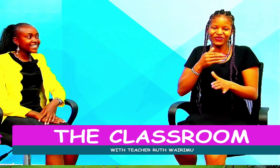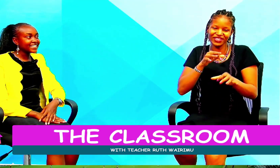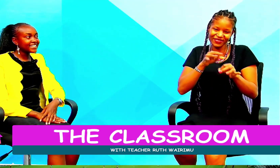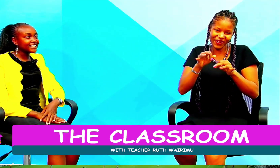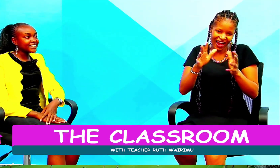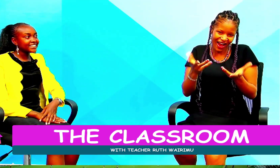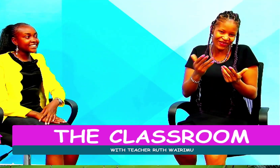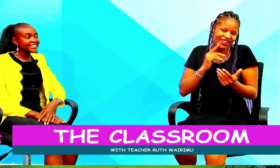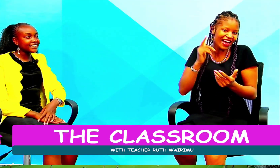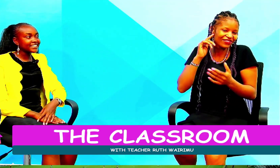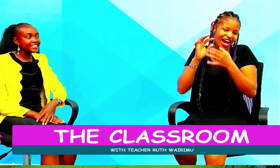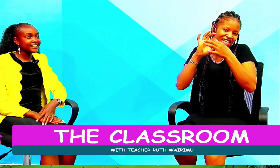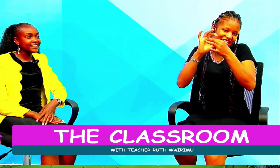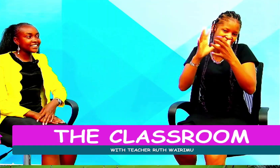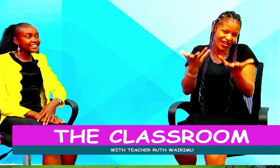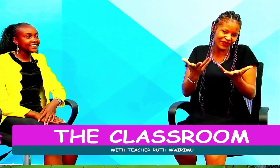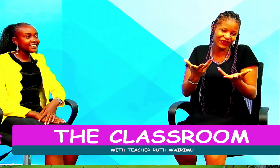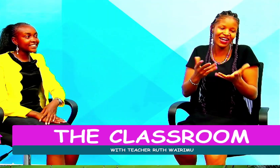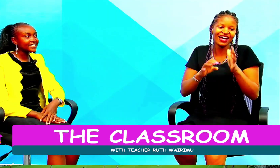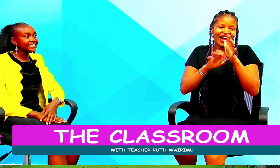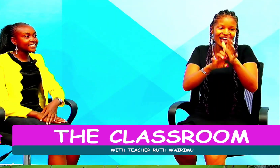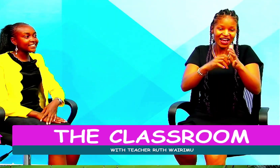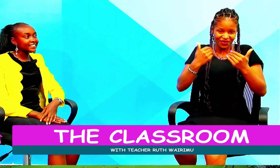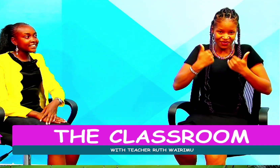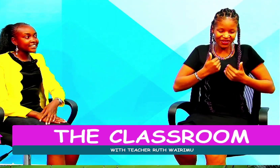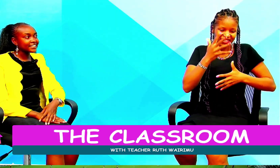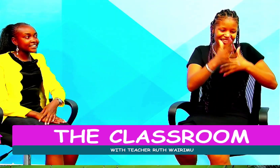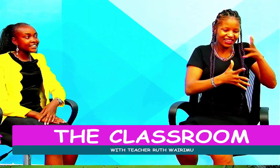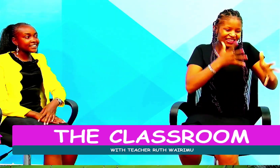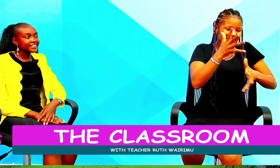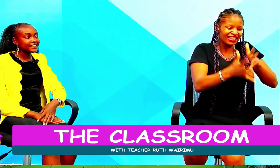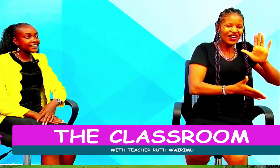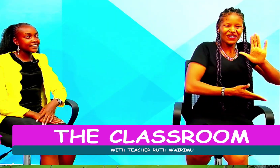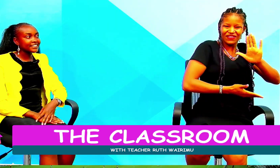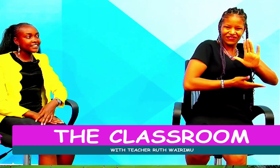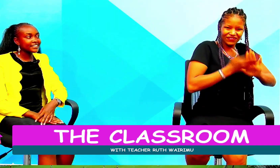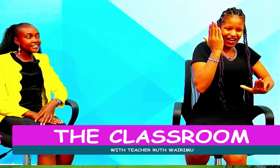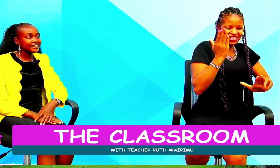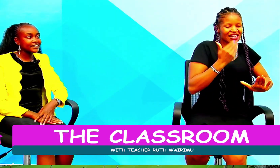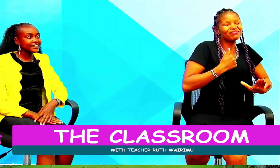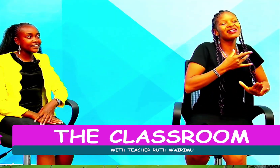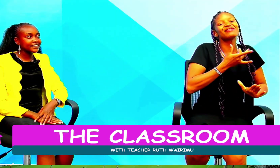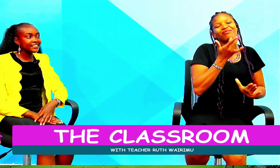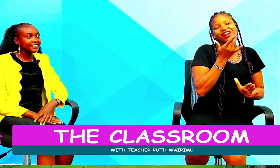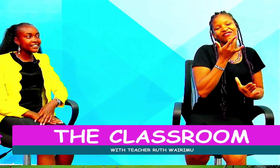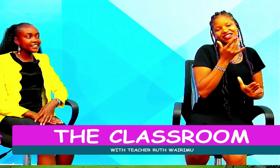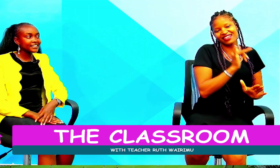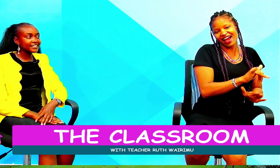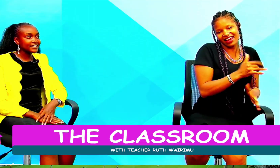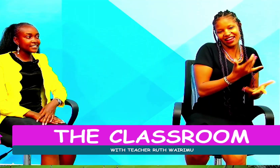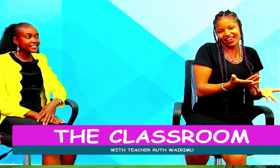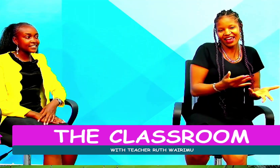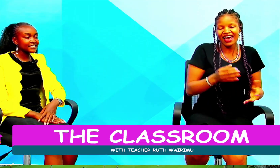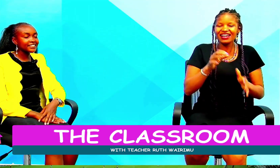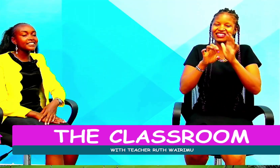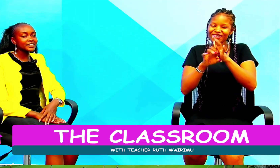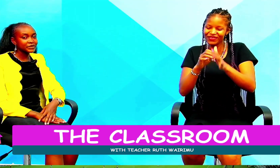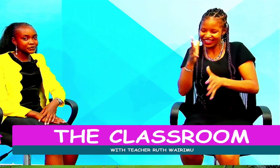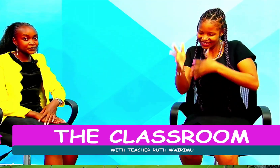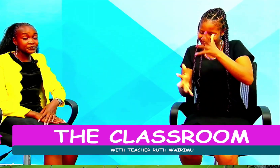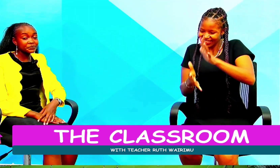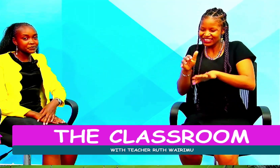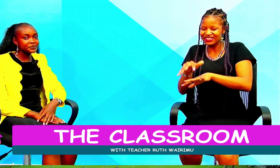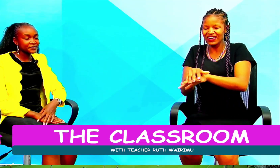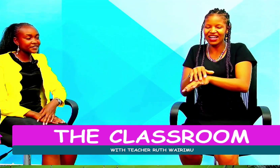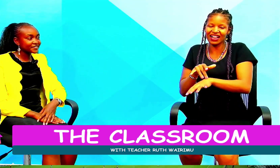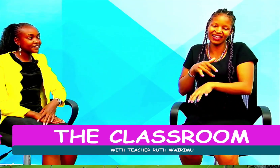I like that a lot, and that I want to kind of explain for you the deaf culture. You see, normally it is our favorite language,